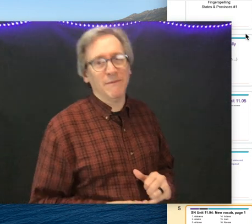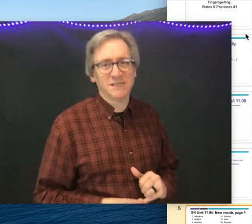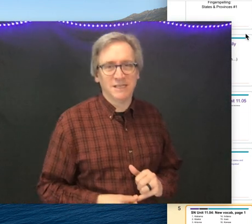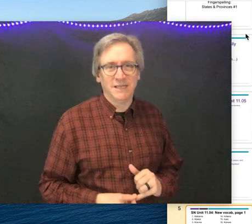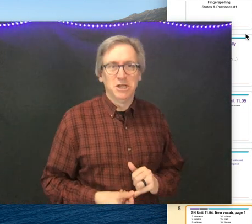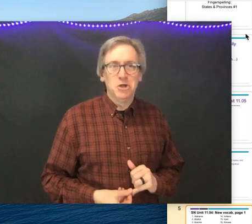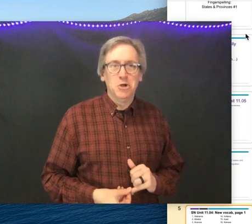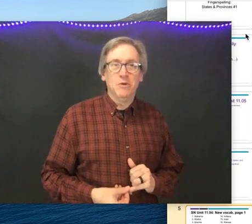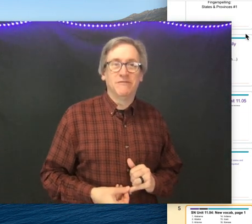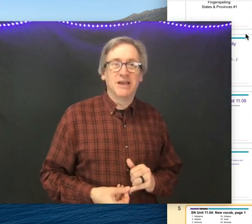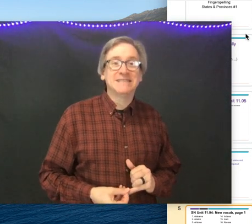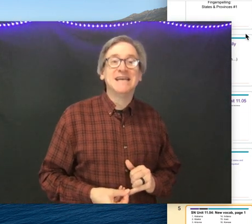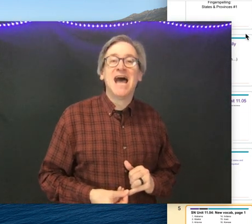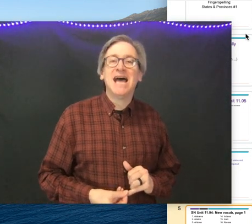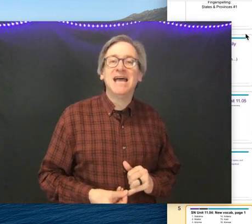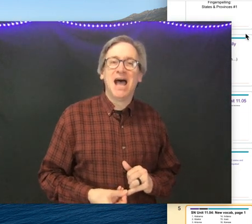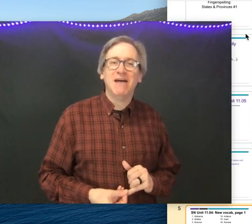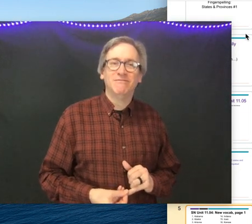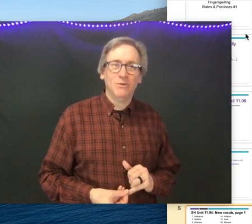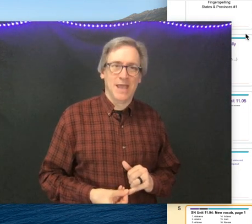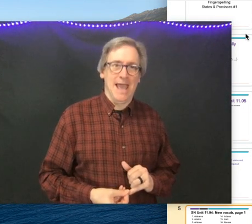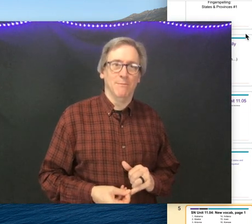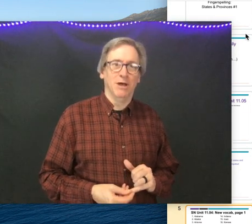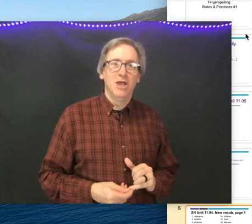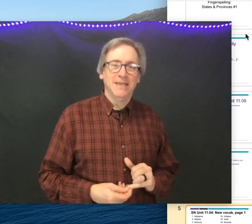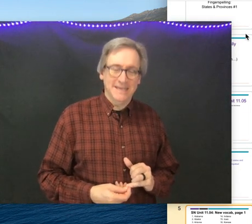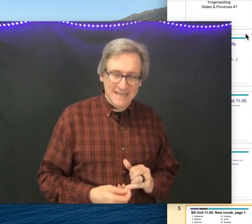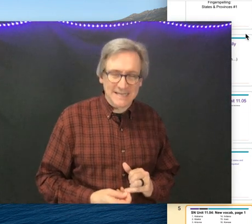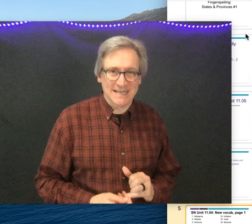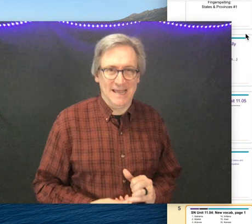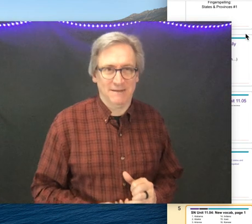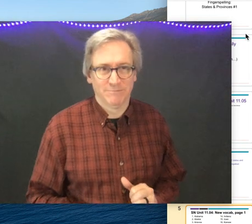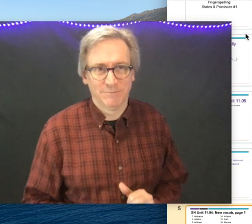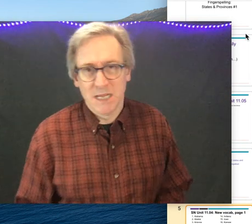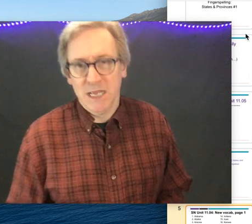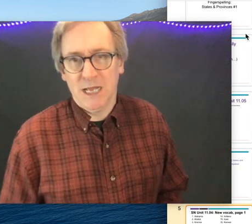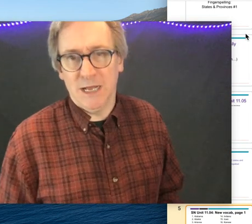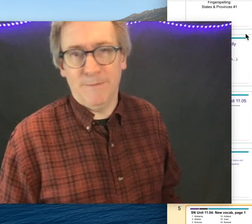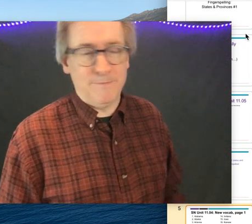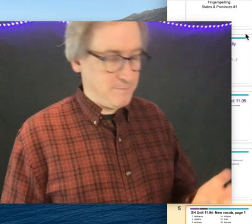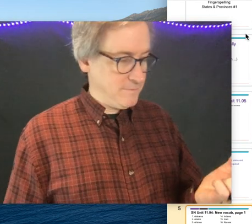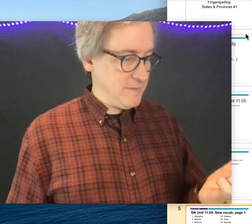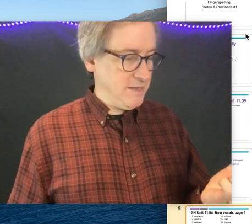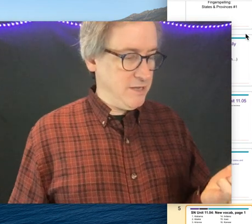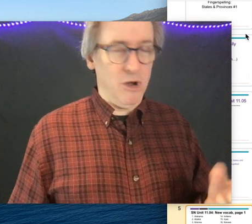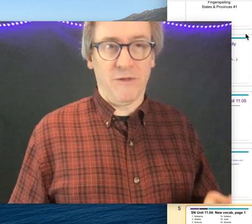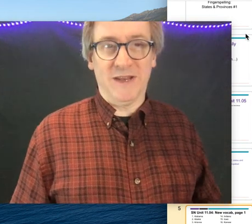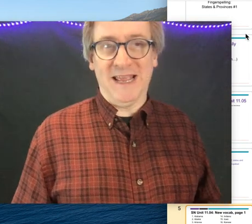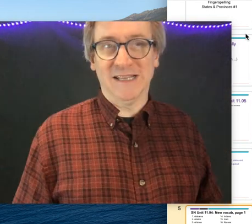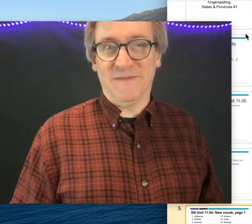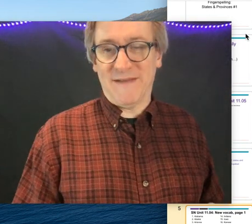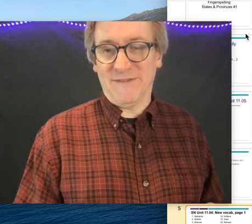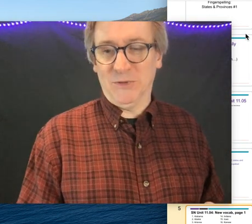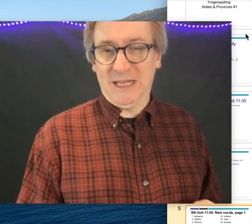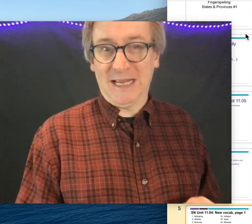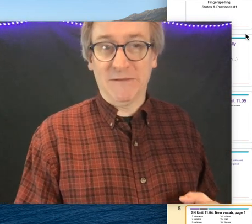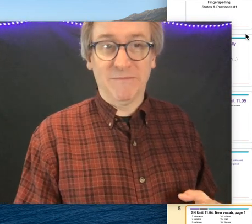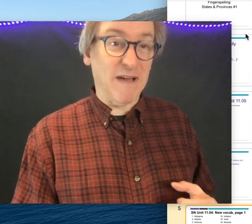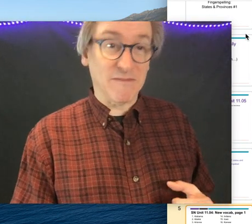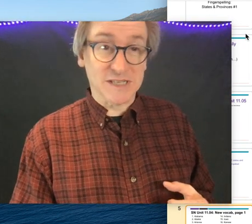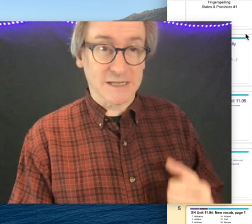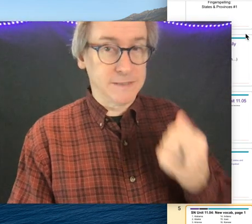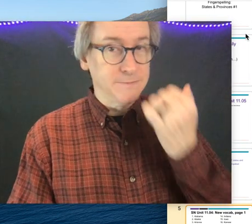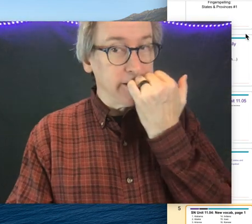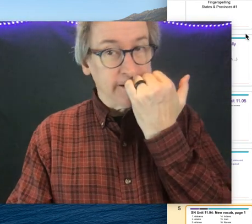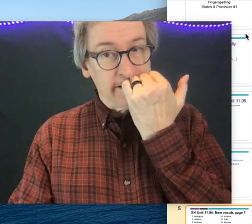So obviously, we've got a ton of vocab yet again. I can go on to the days of having only like